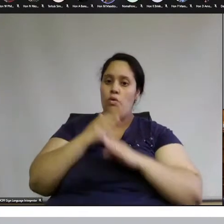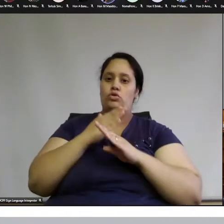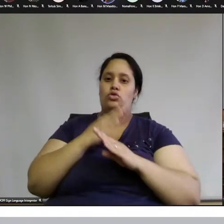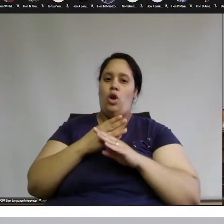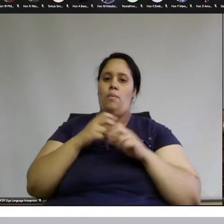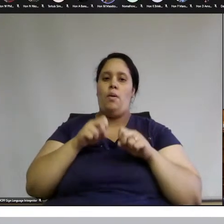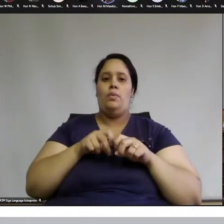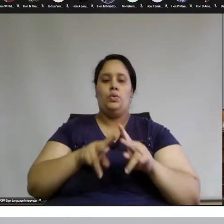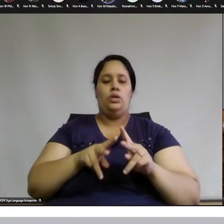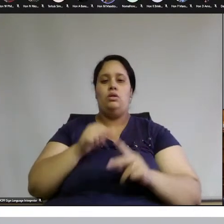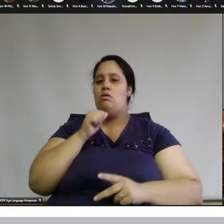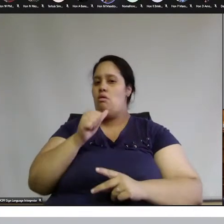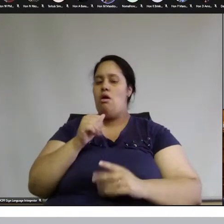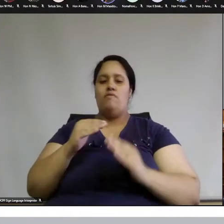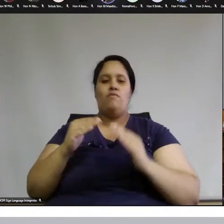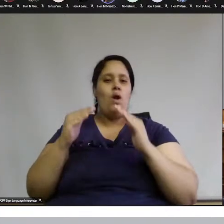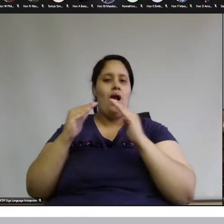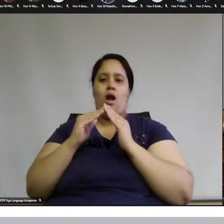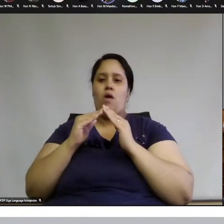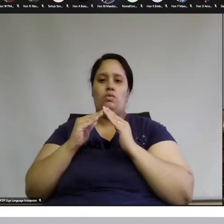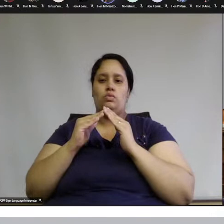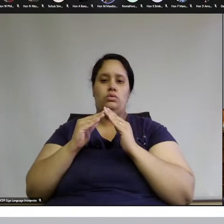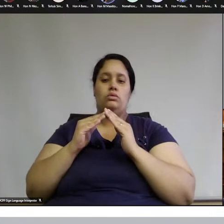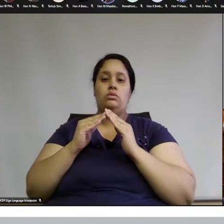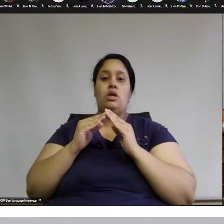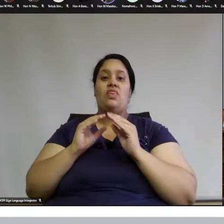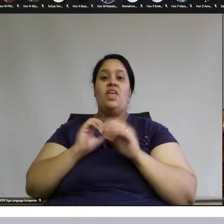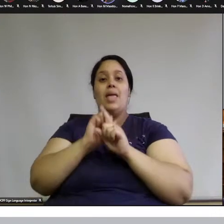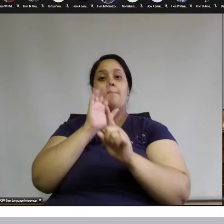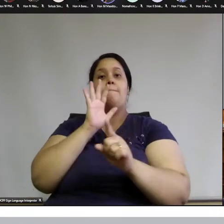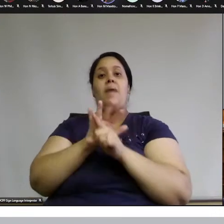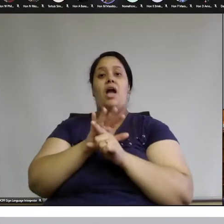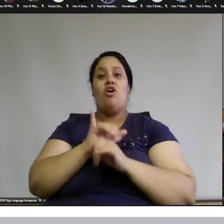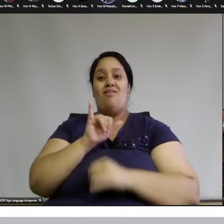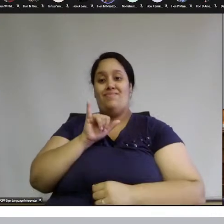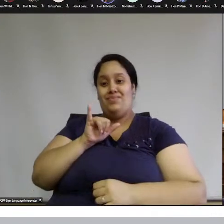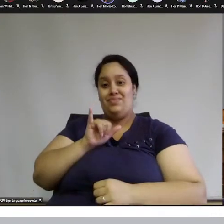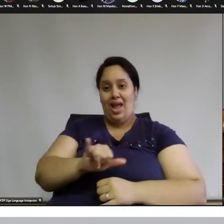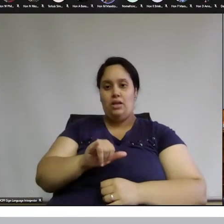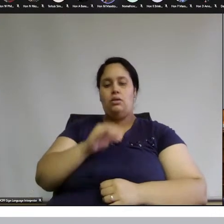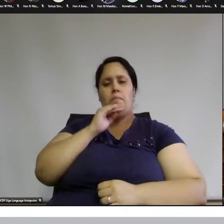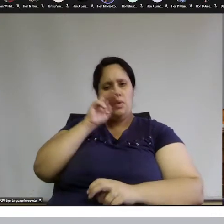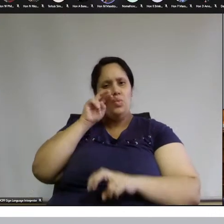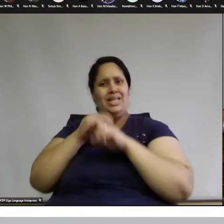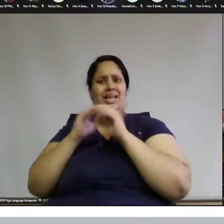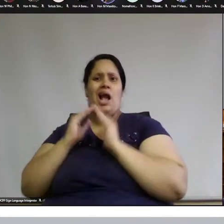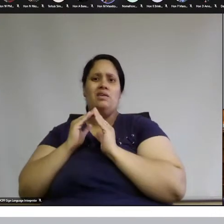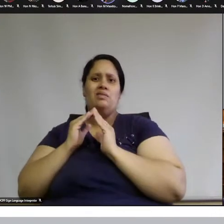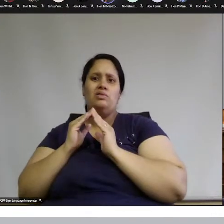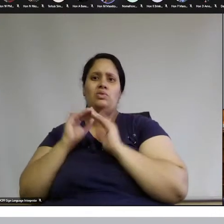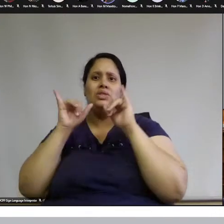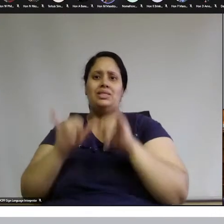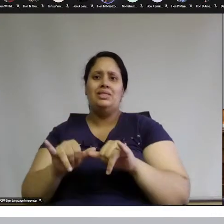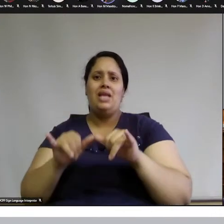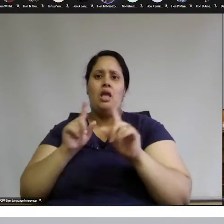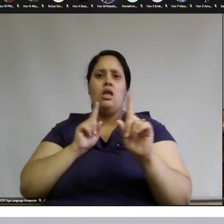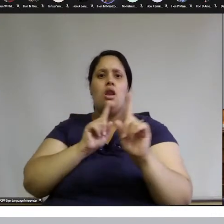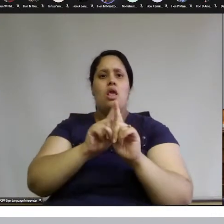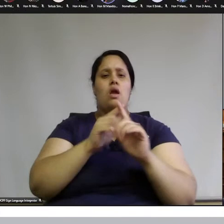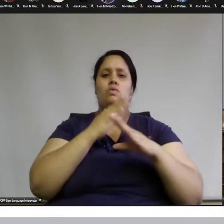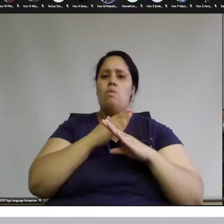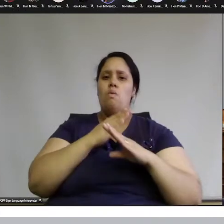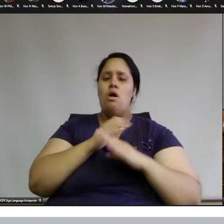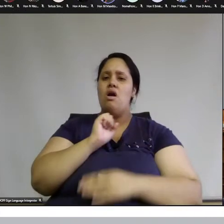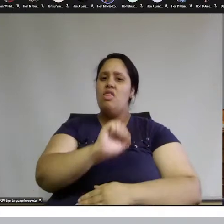opportunities, not for housing. The ripple effect of that is they will need housing to stay closer to their